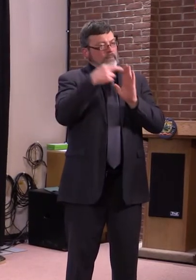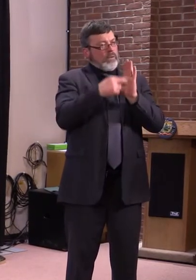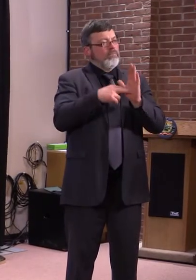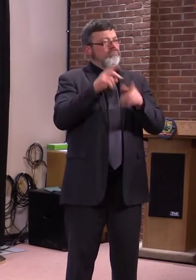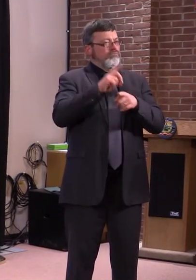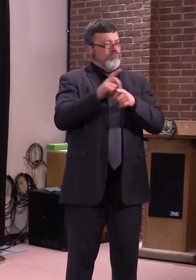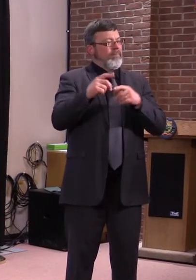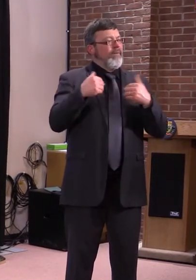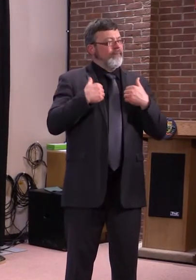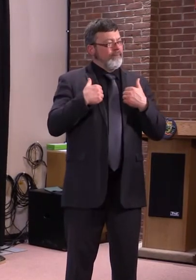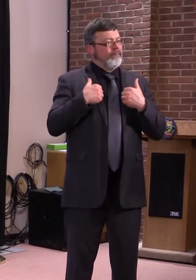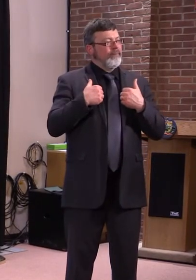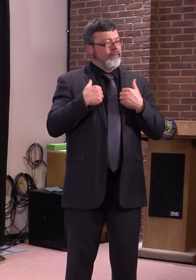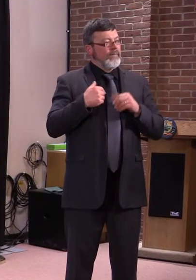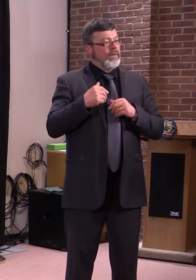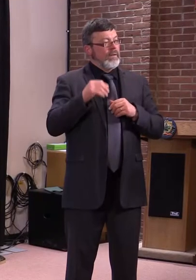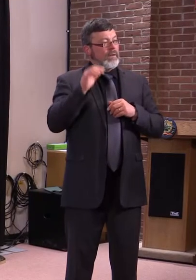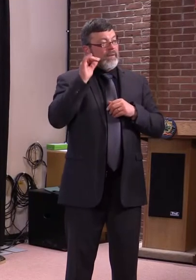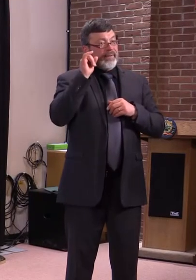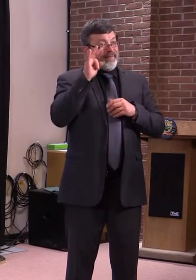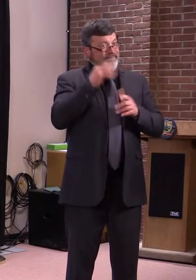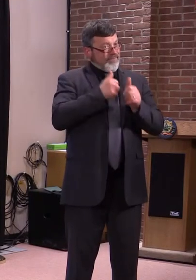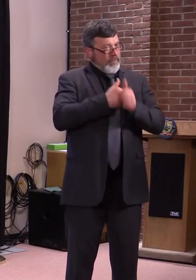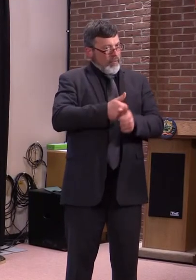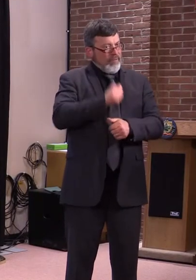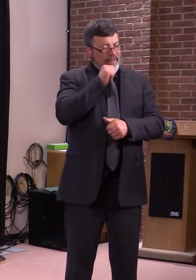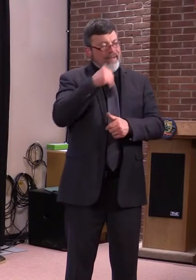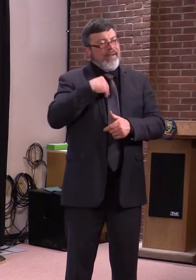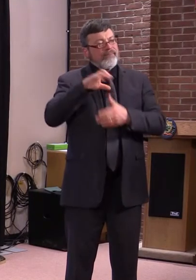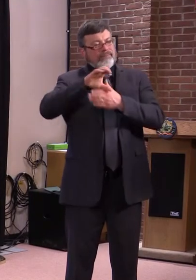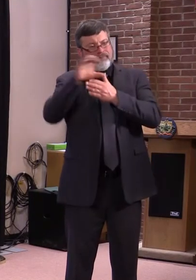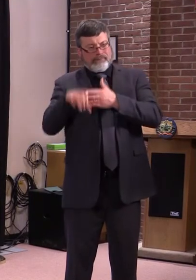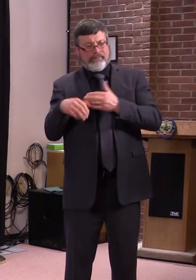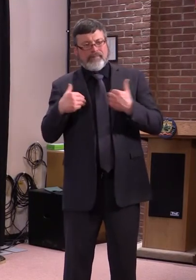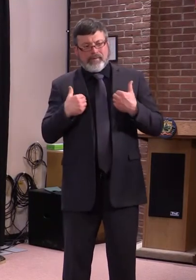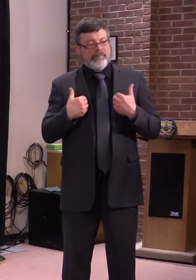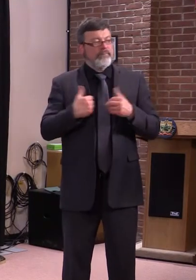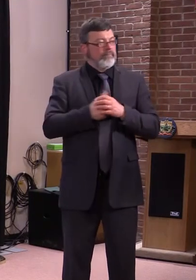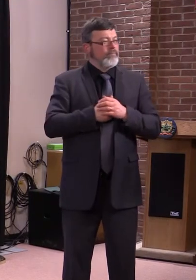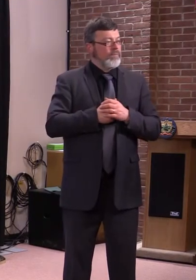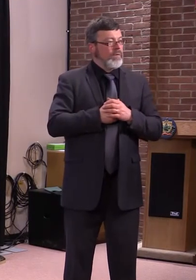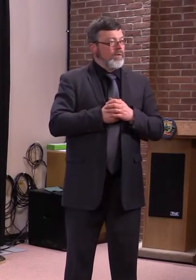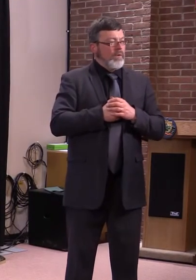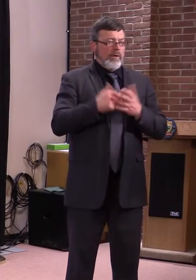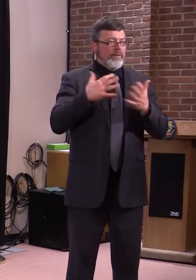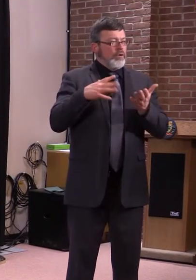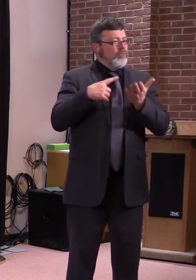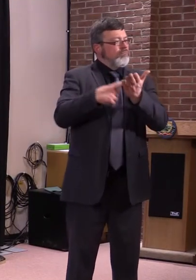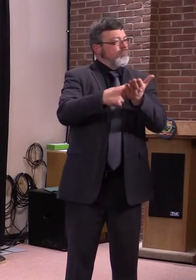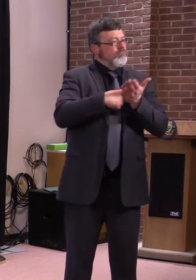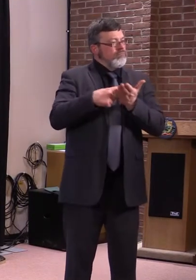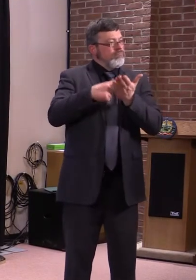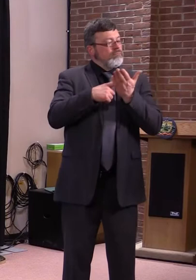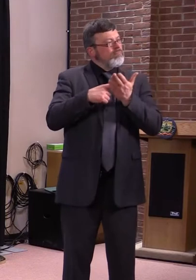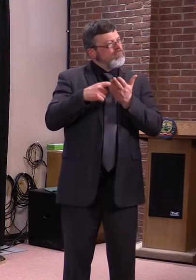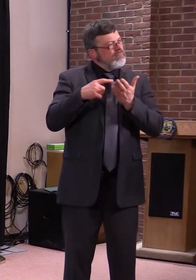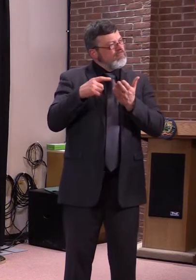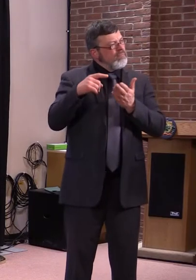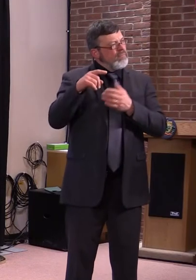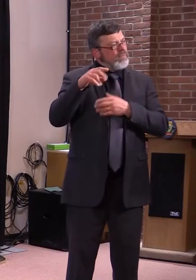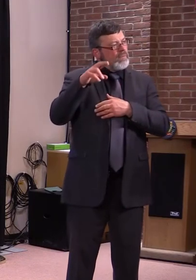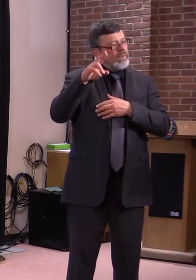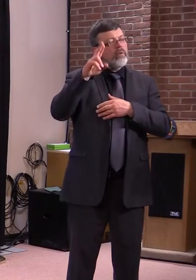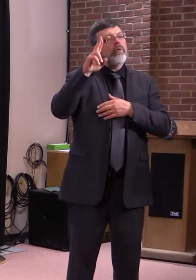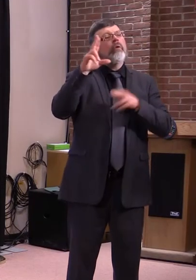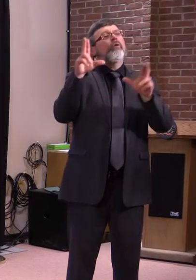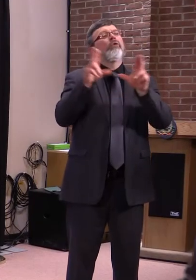or failure for folks to comply with masking guidance, and that's been something we've spoken to the union with, and we have agreed